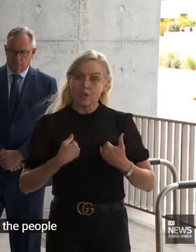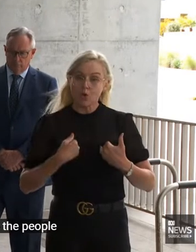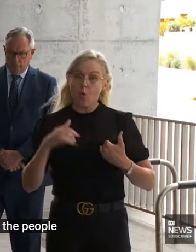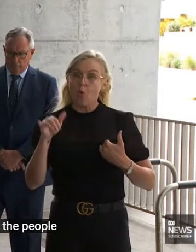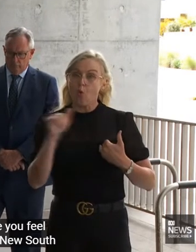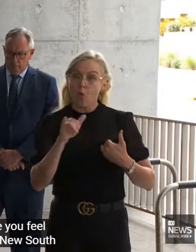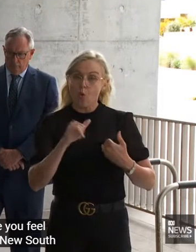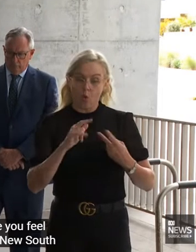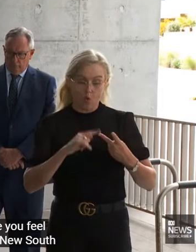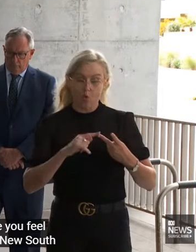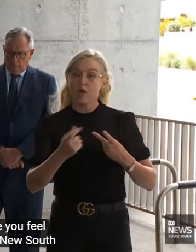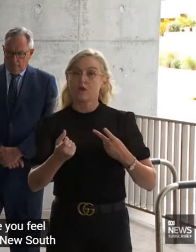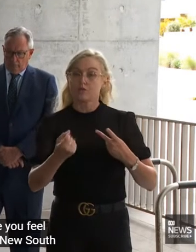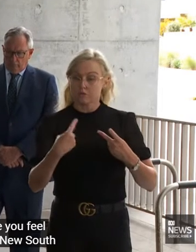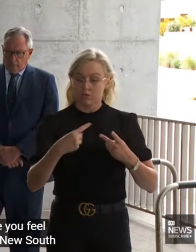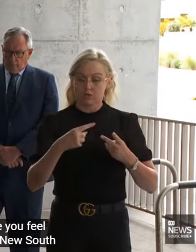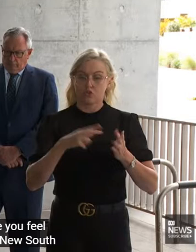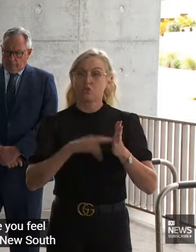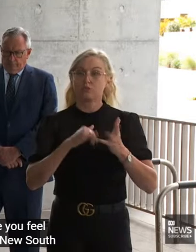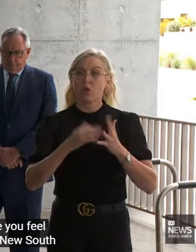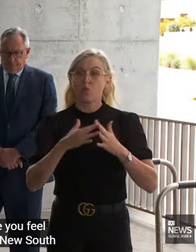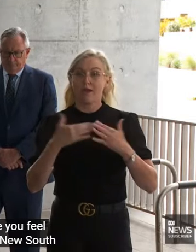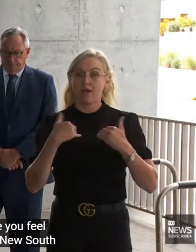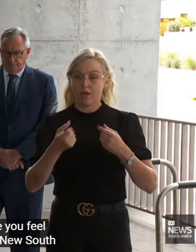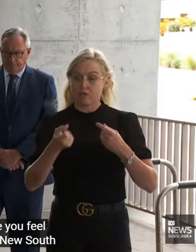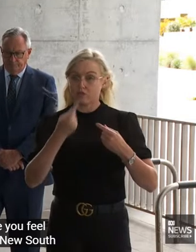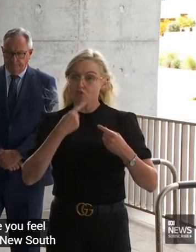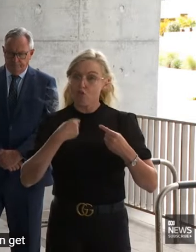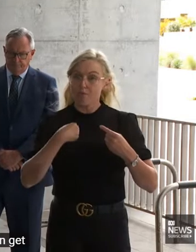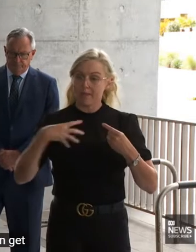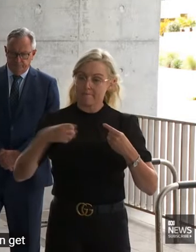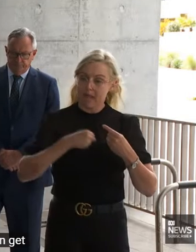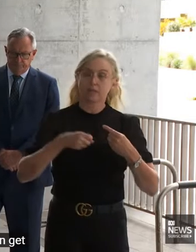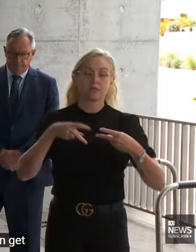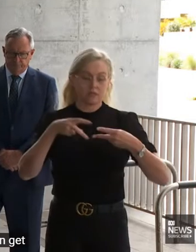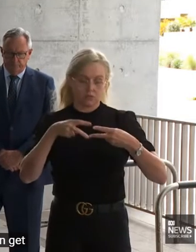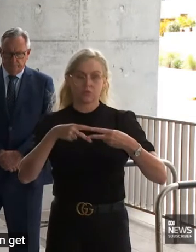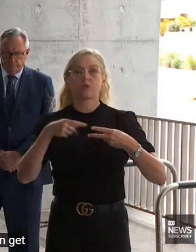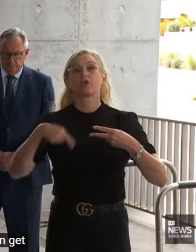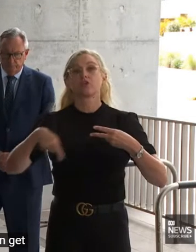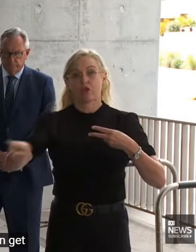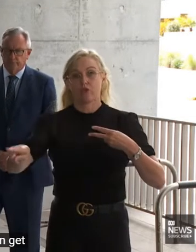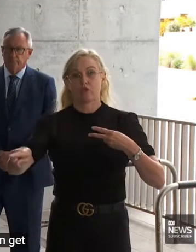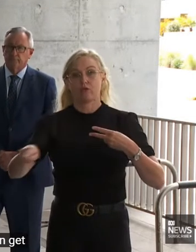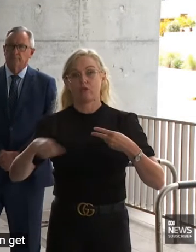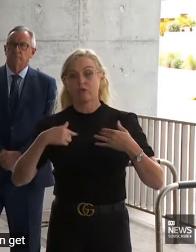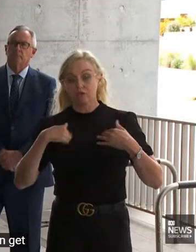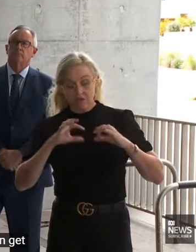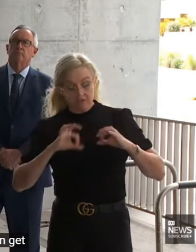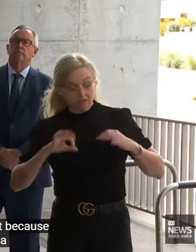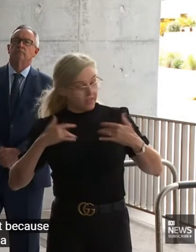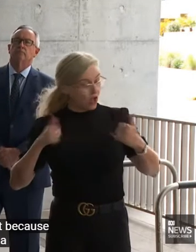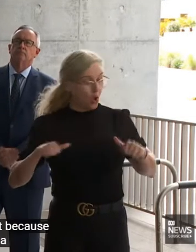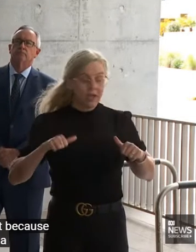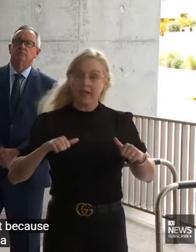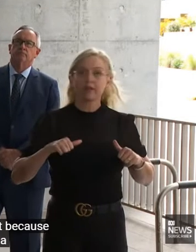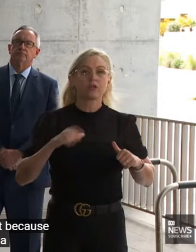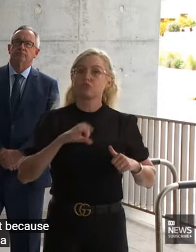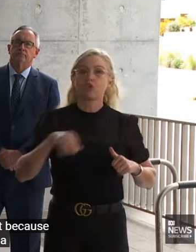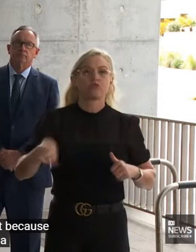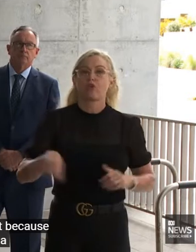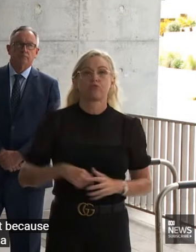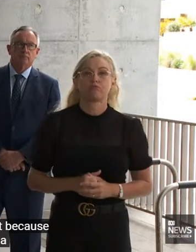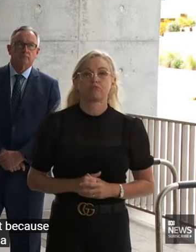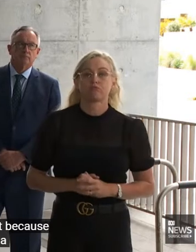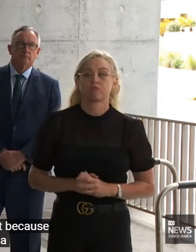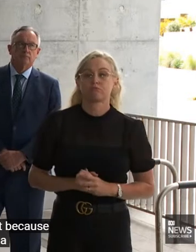contacted by New South Wales Health, then get one of those PCR tests, because you're taking a place in the queue of somebody who needs a test. So the reason,